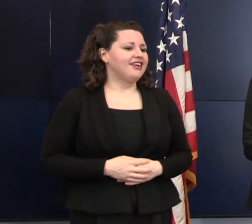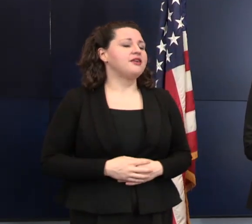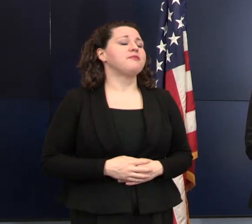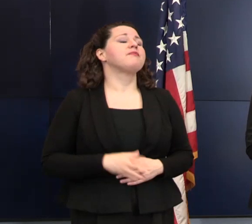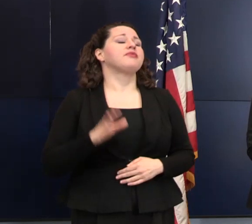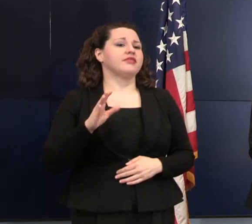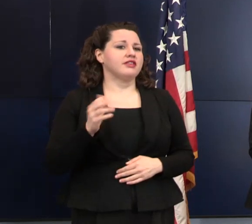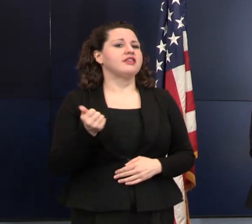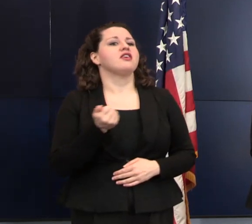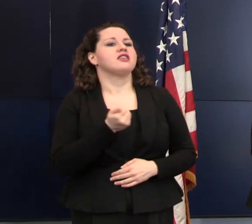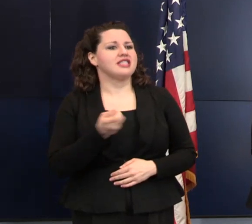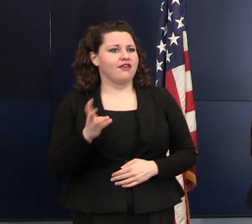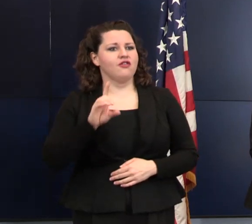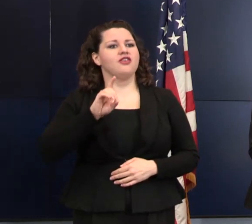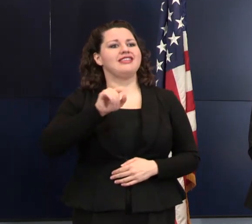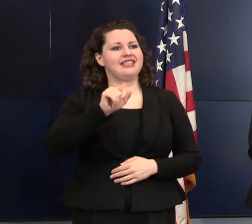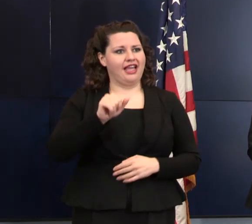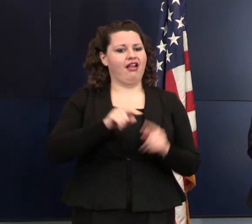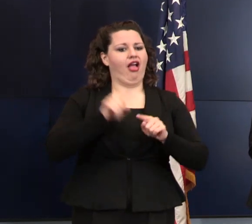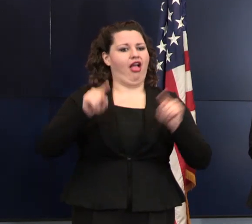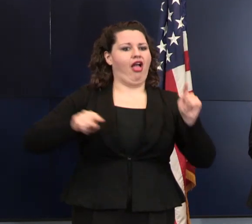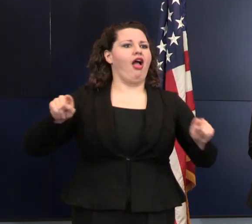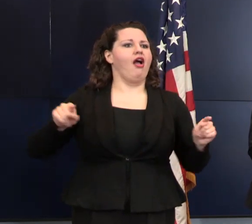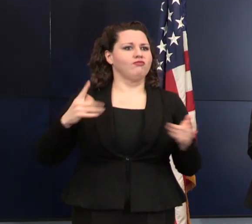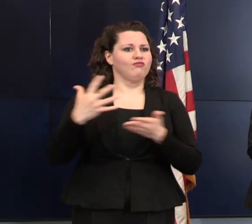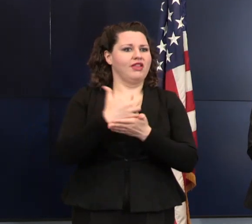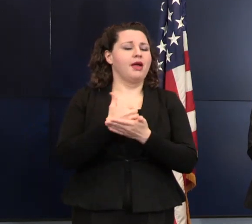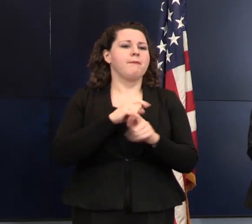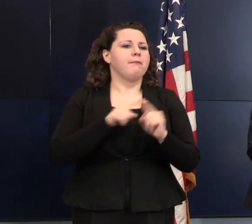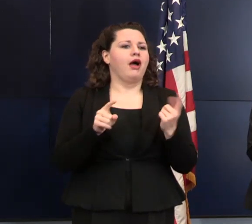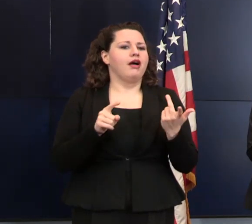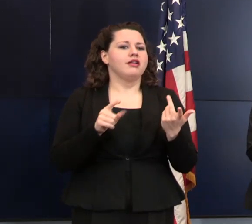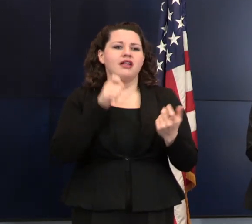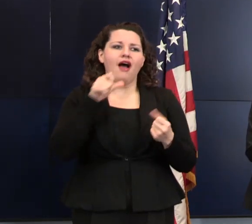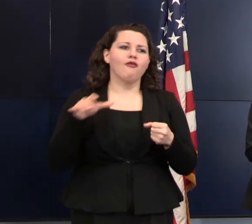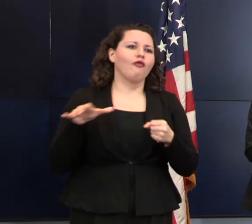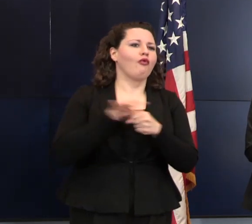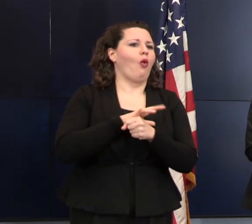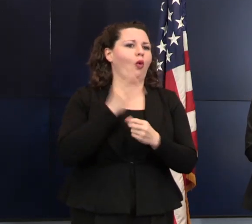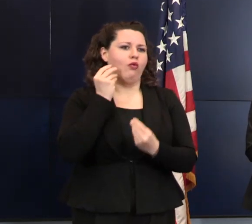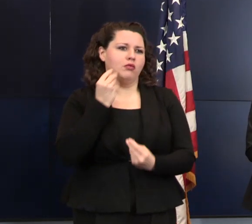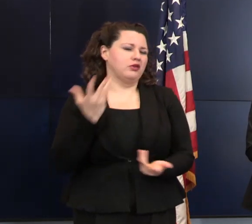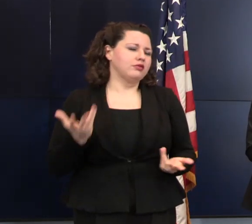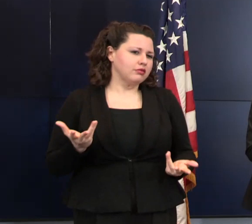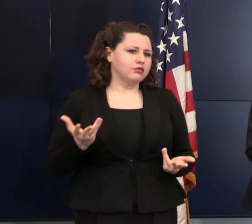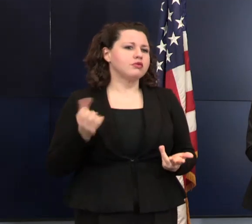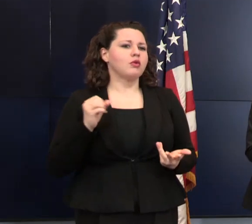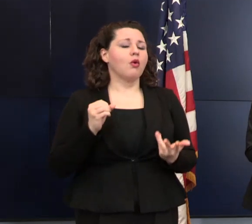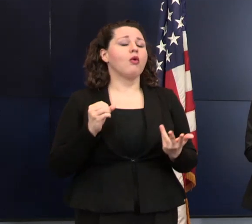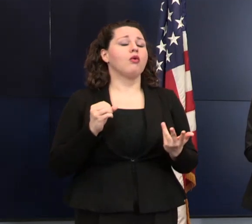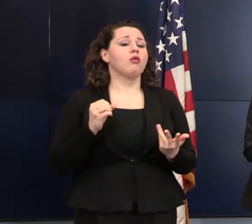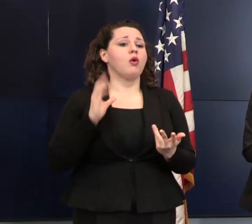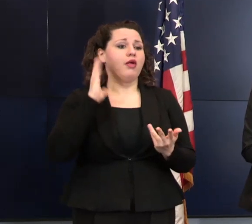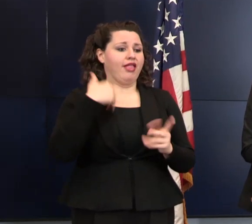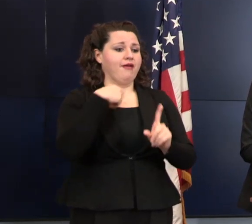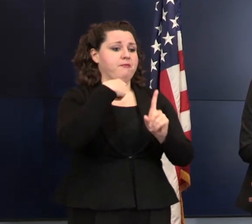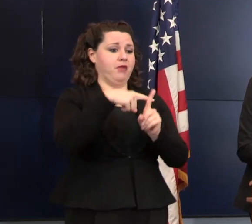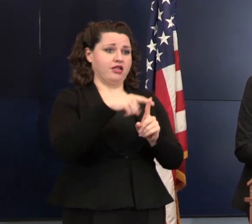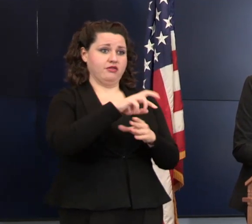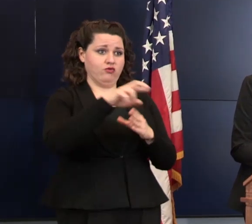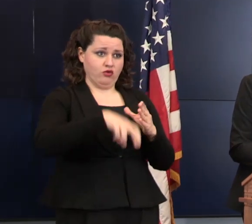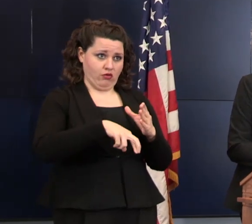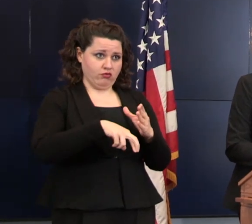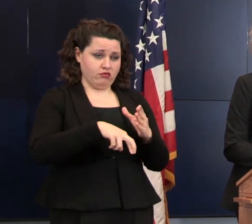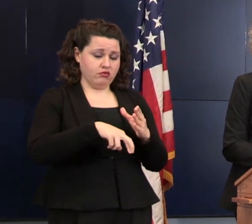There are a number of data variables that are collected, but it's not always complete information. And so what happens is we'll get a positive